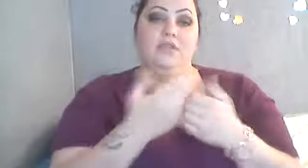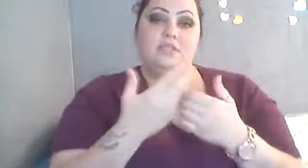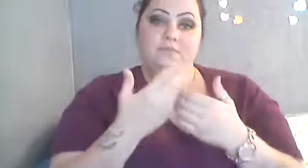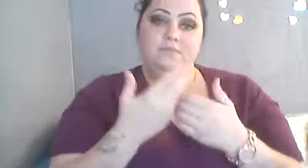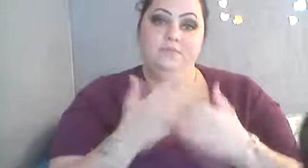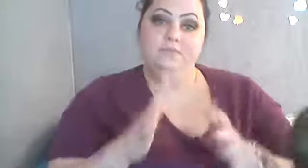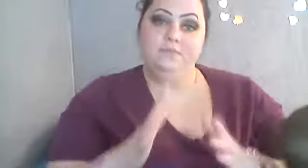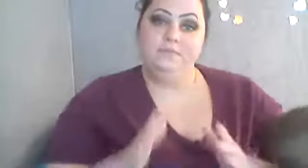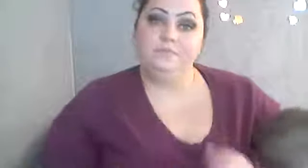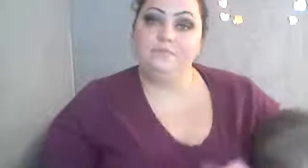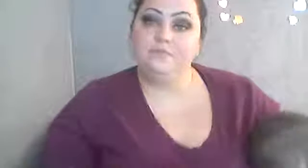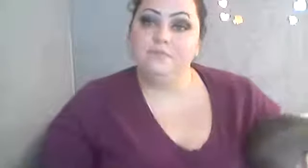ends.